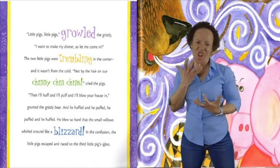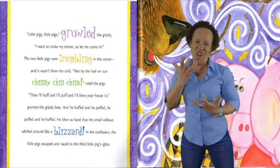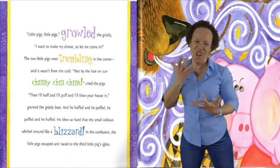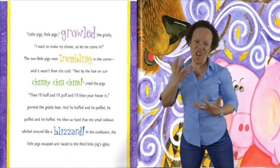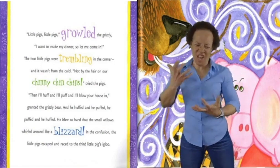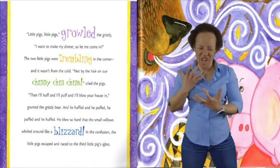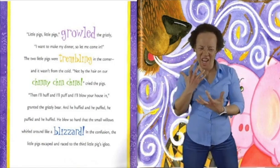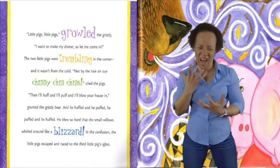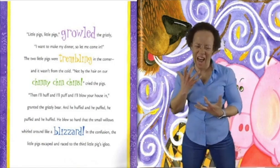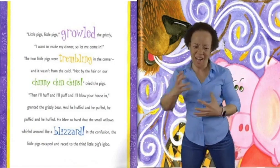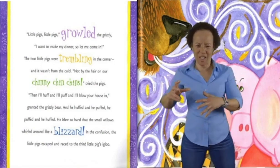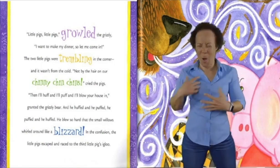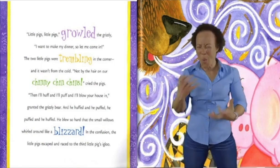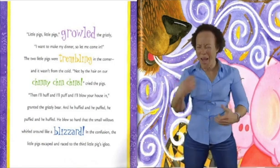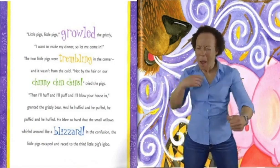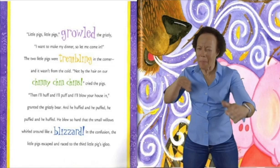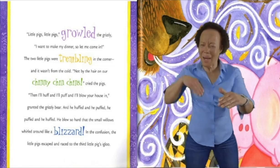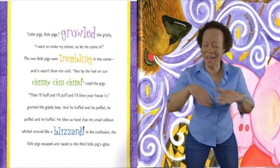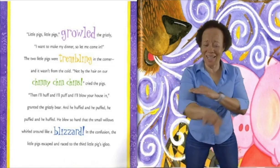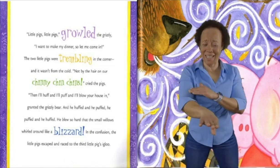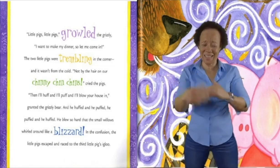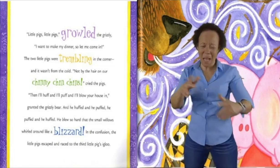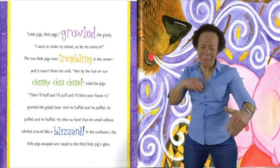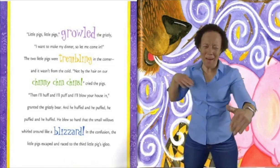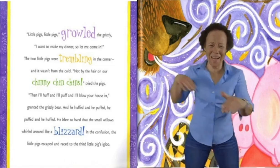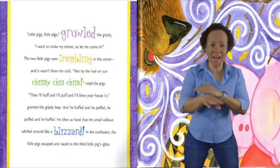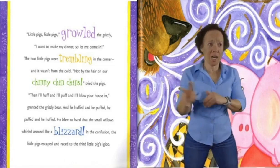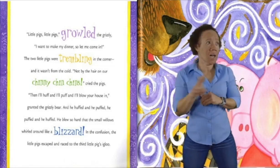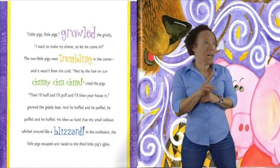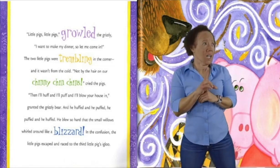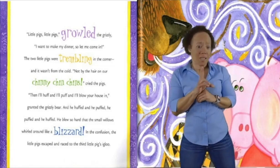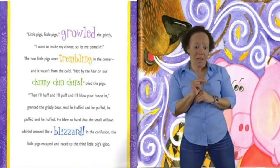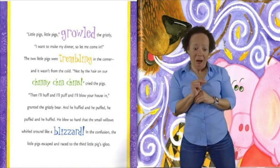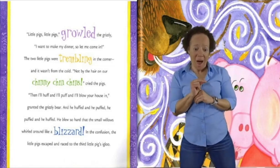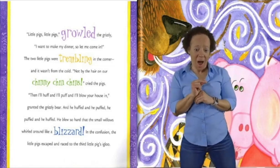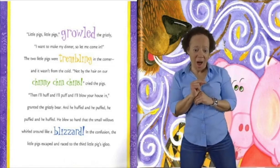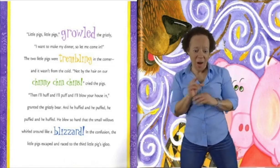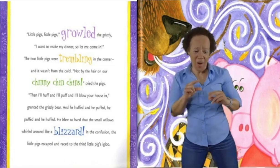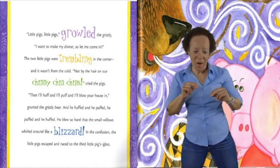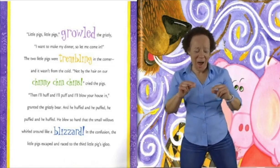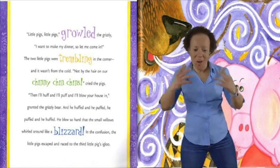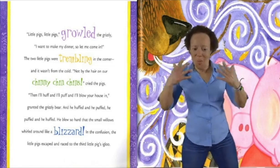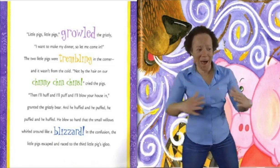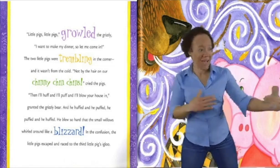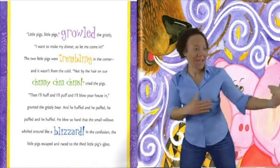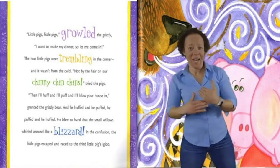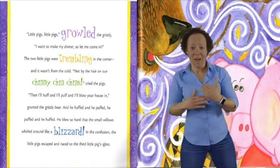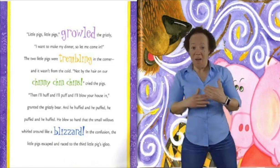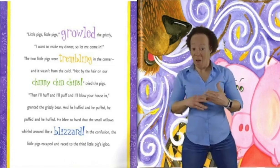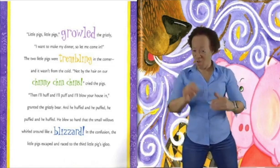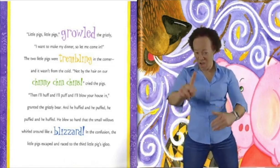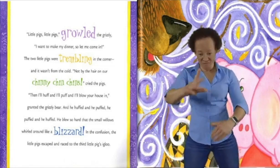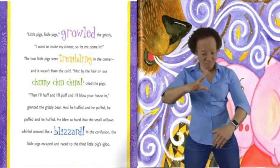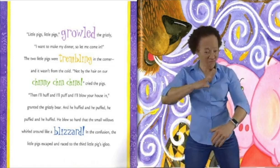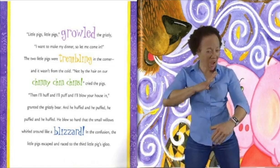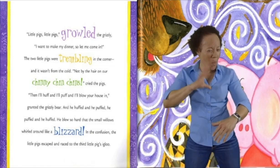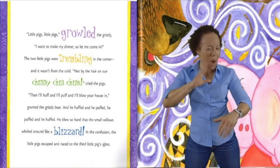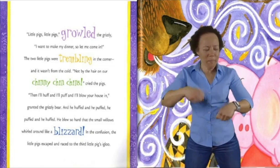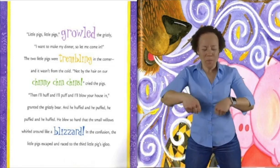come in." The two little pigs were trembling in the corner, and it wasn't from the cold. "Not by the hair of our chins," cried the pigs. "Then I'll